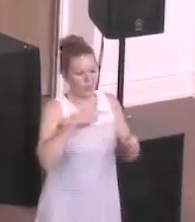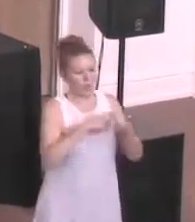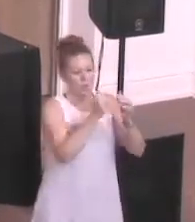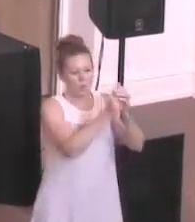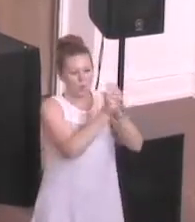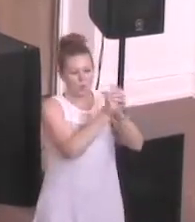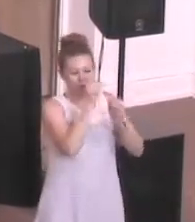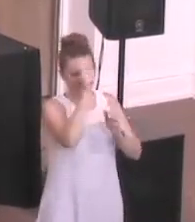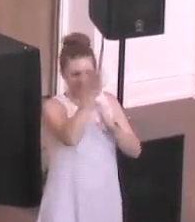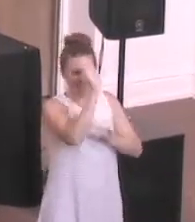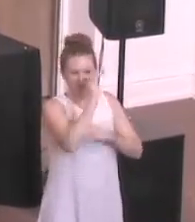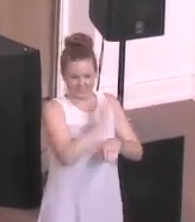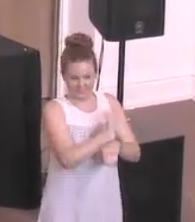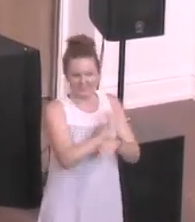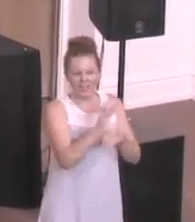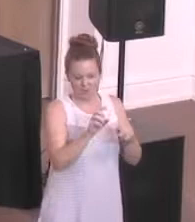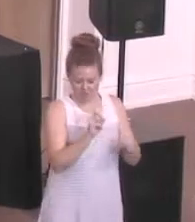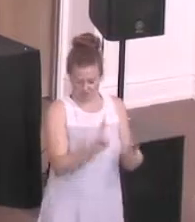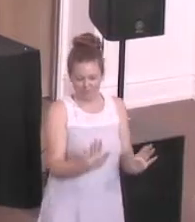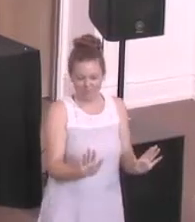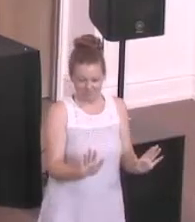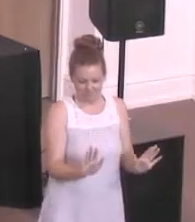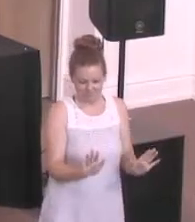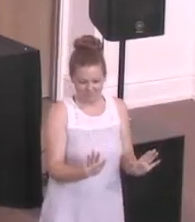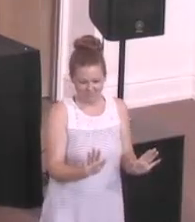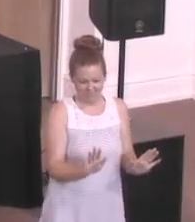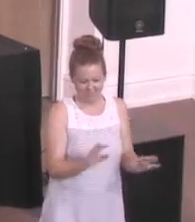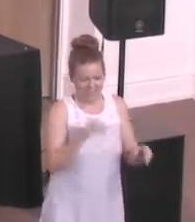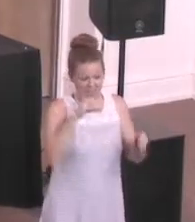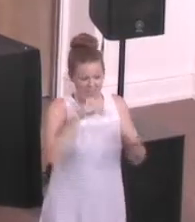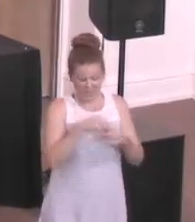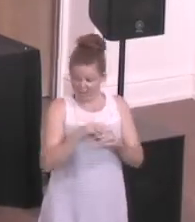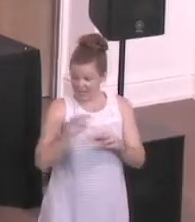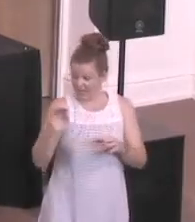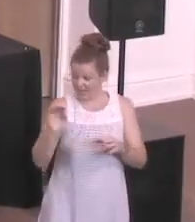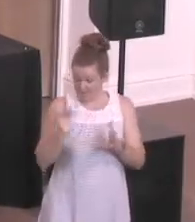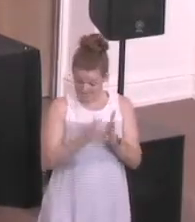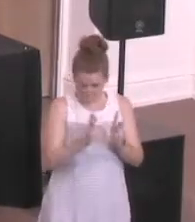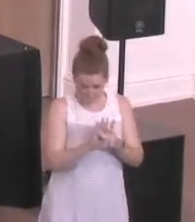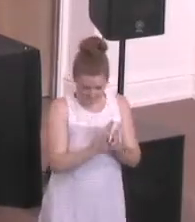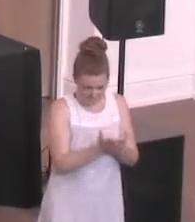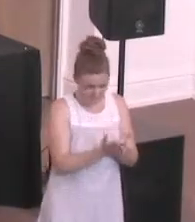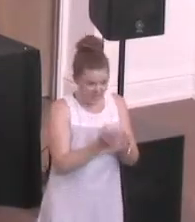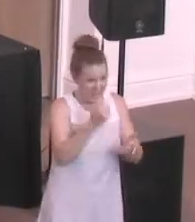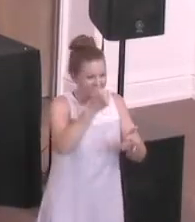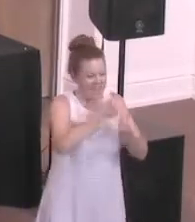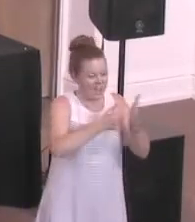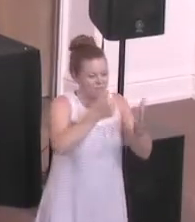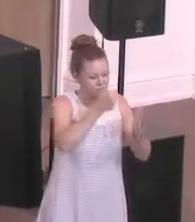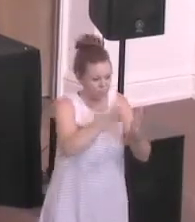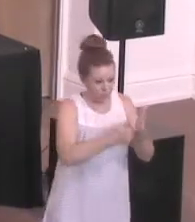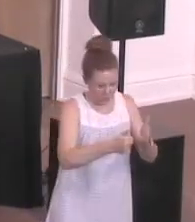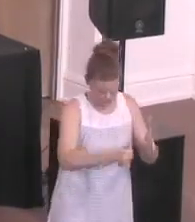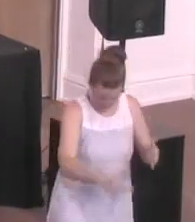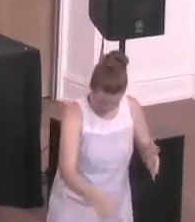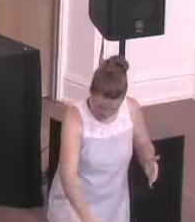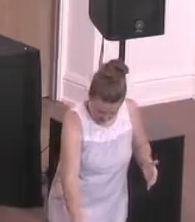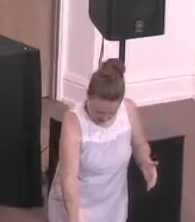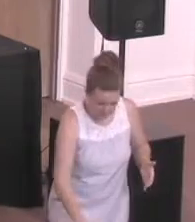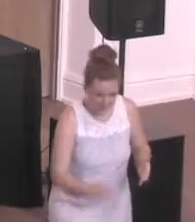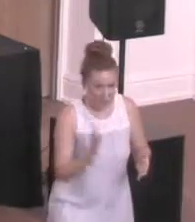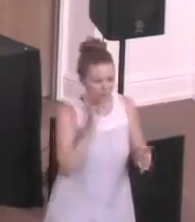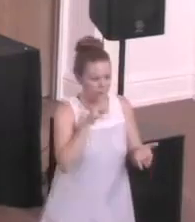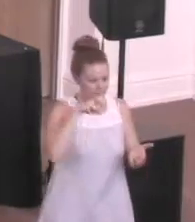tonight. Is that okay? Okay. Now, in my Bible, it says, every knee shall bow. That means every. Raise your hand if you're part of